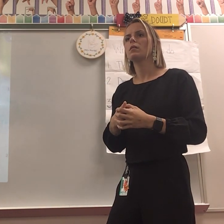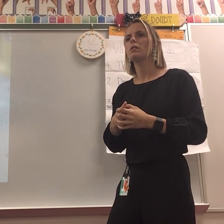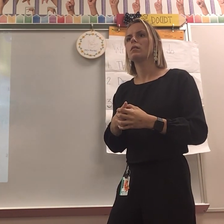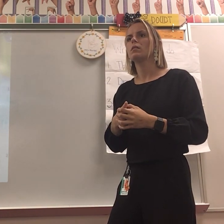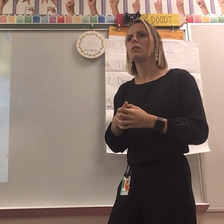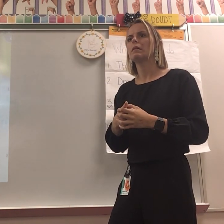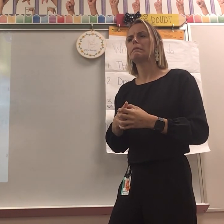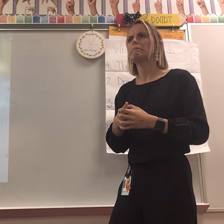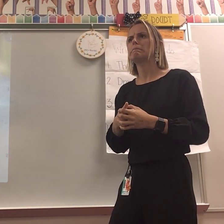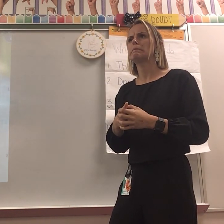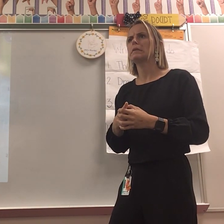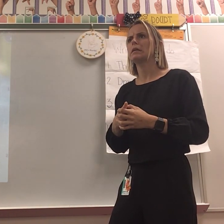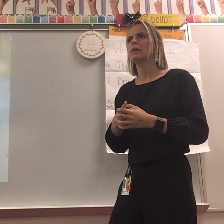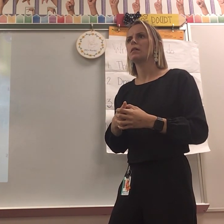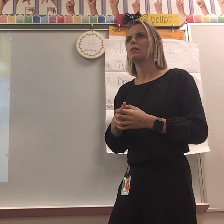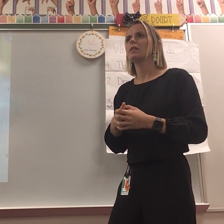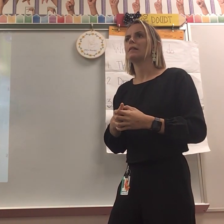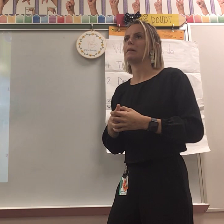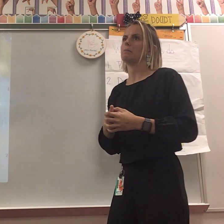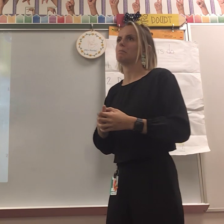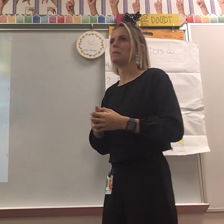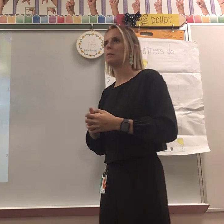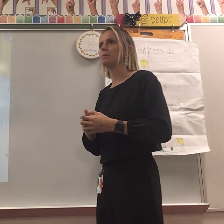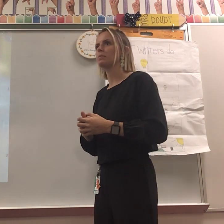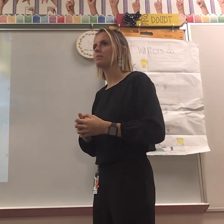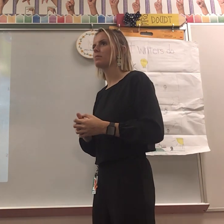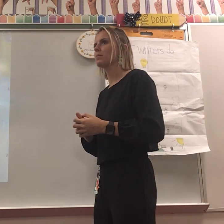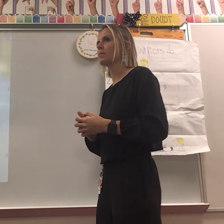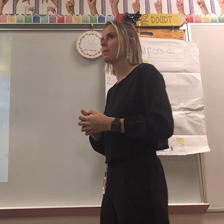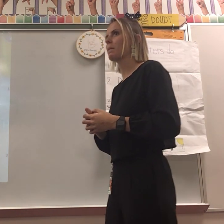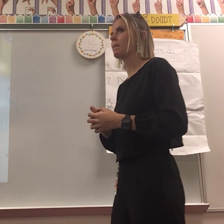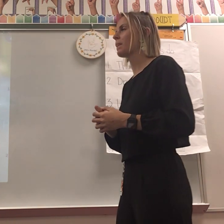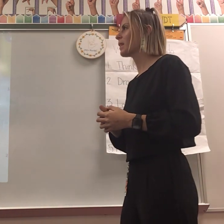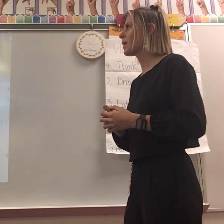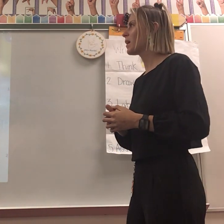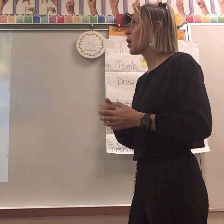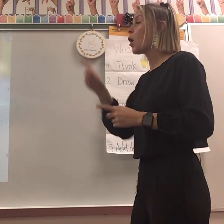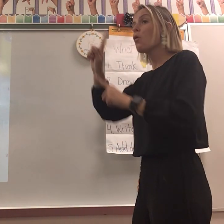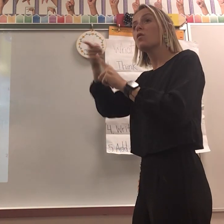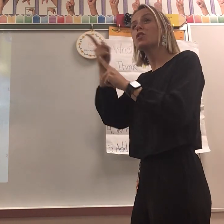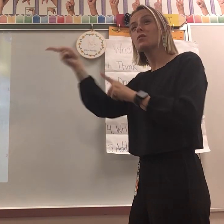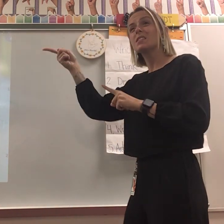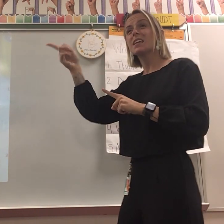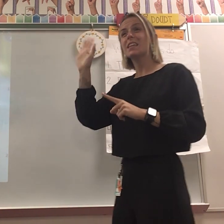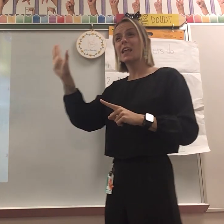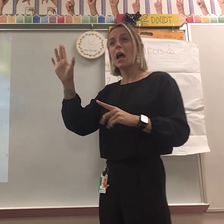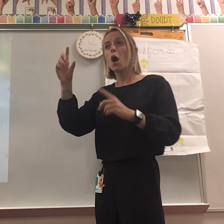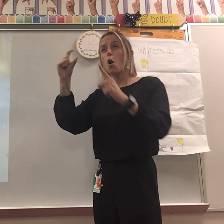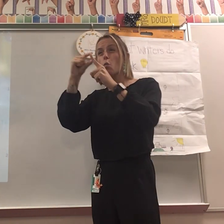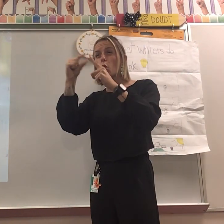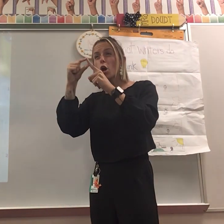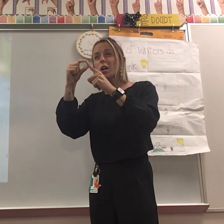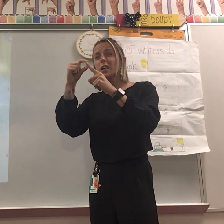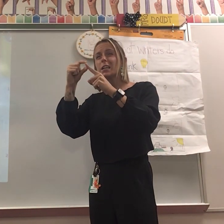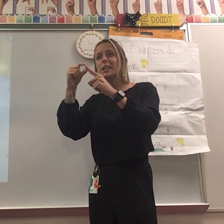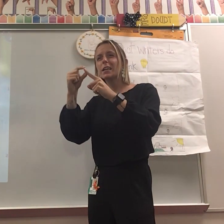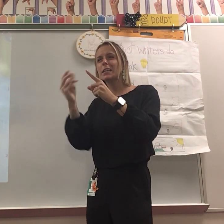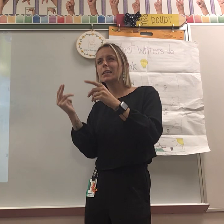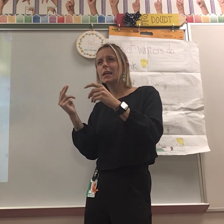Okay, so when you see this word, Jordan, you need to have in your head, Same, like, similar. you